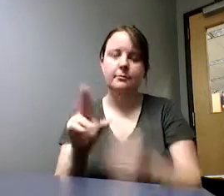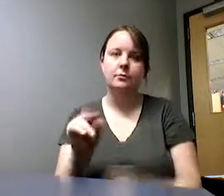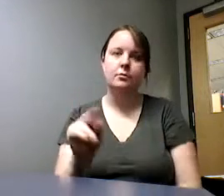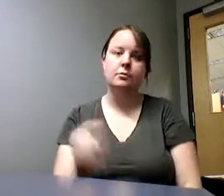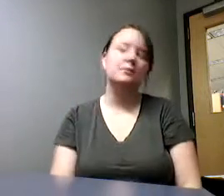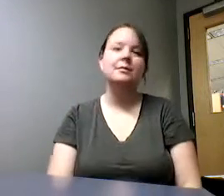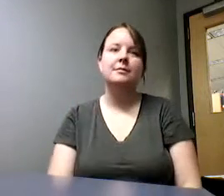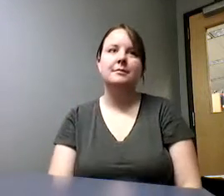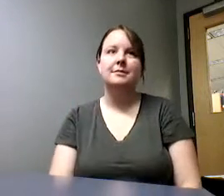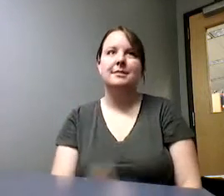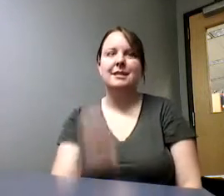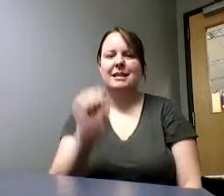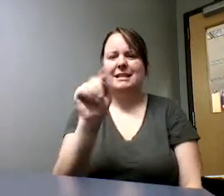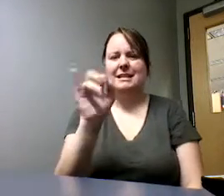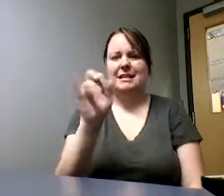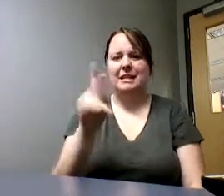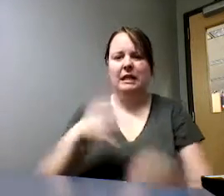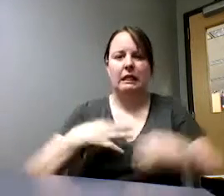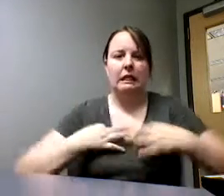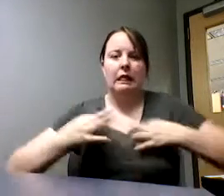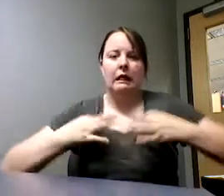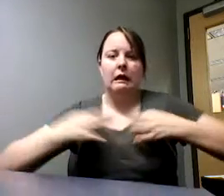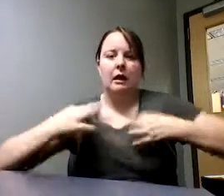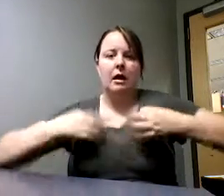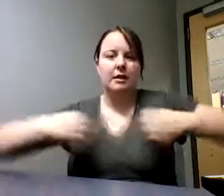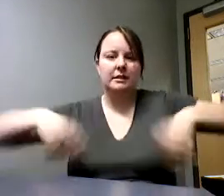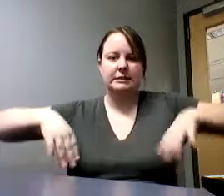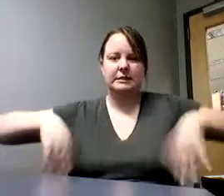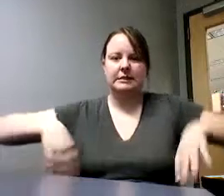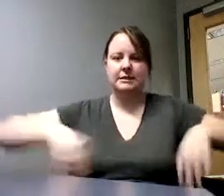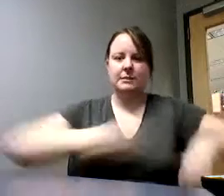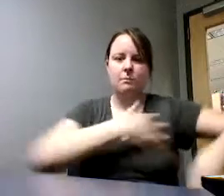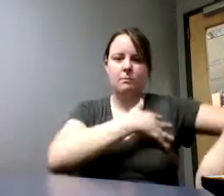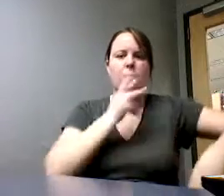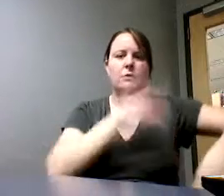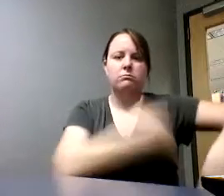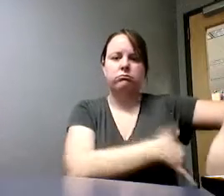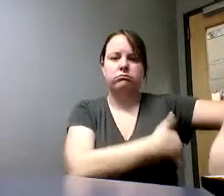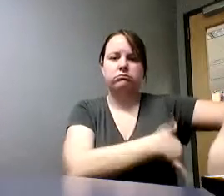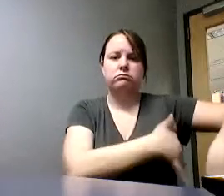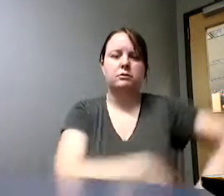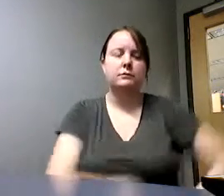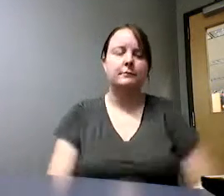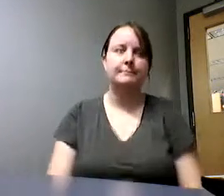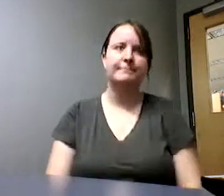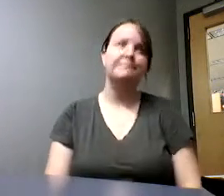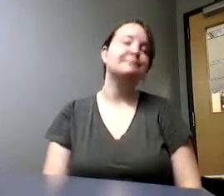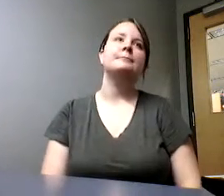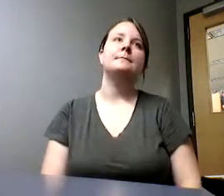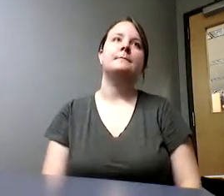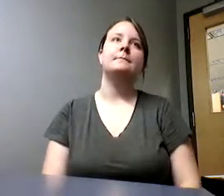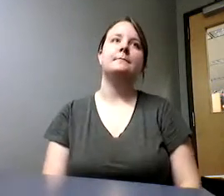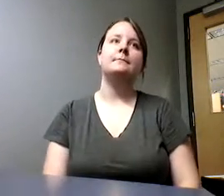sticky, muggy, it's not very comfortable. You sweat usually a lot more easily on humid days because there's a lot more moisture.